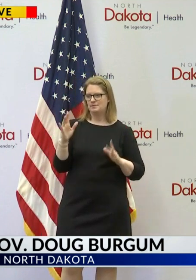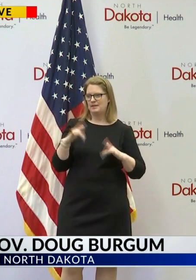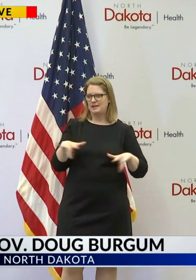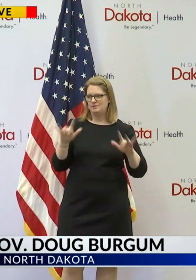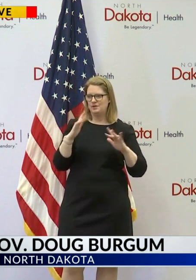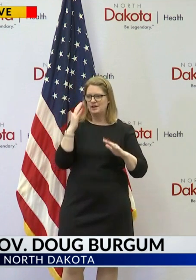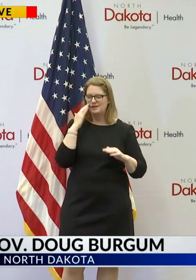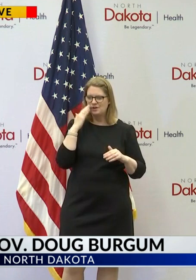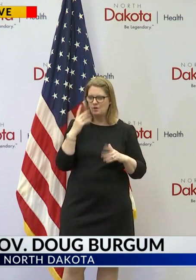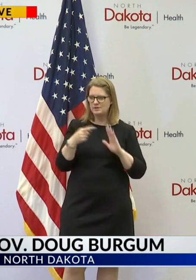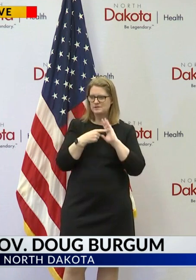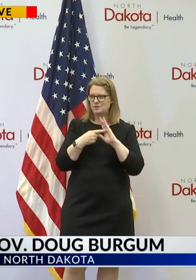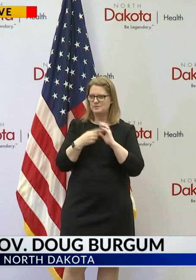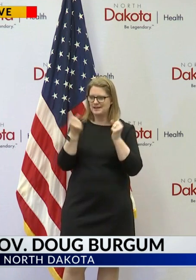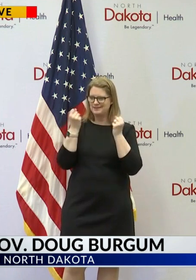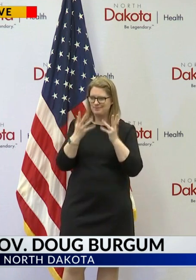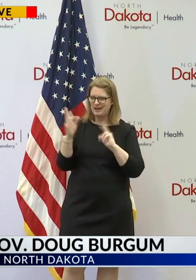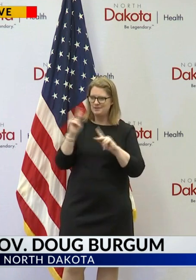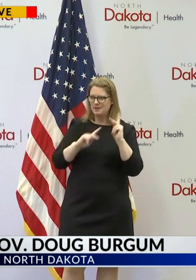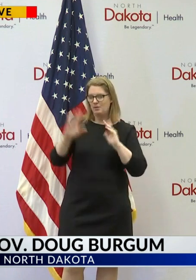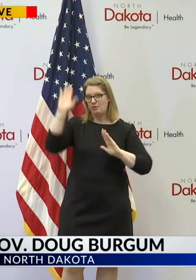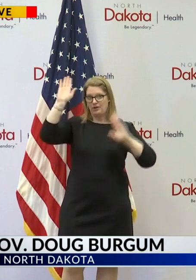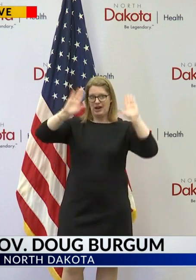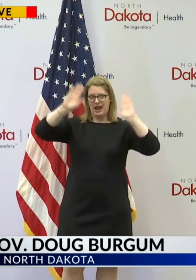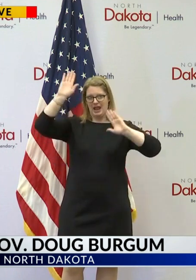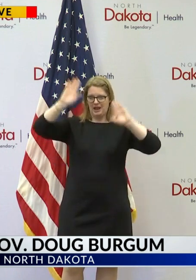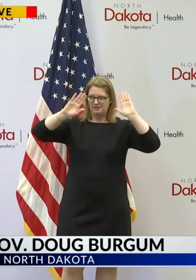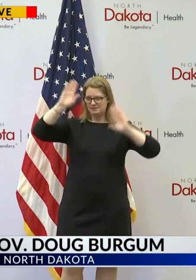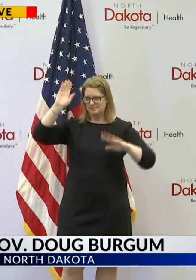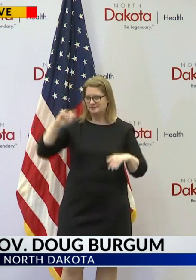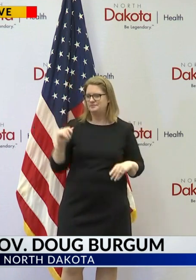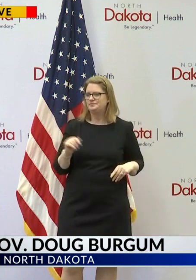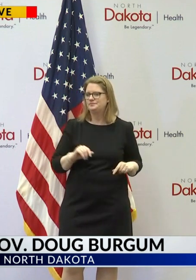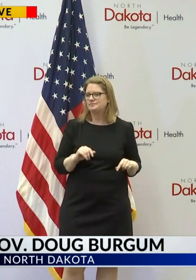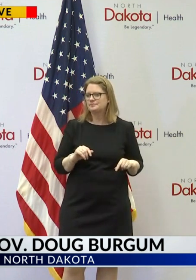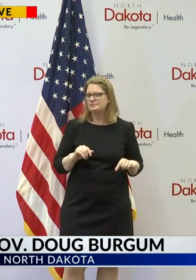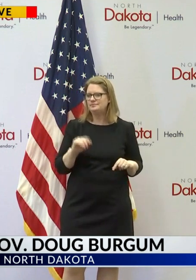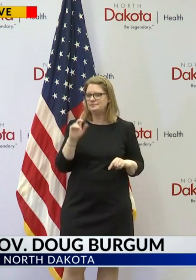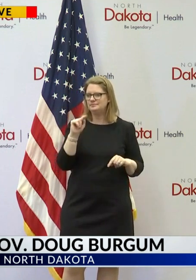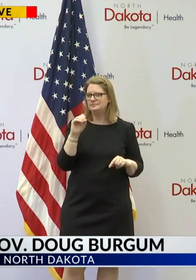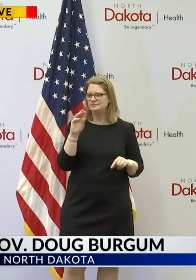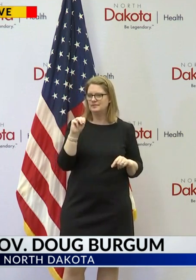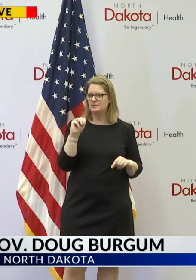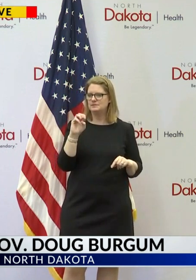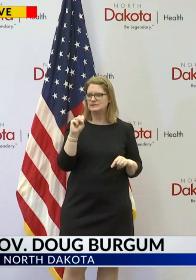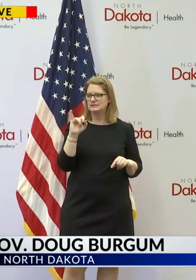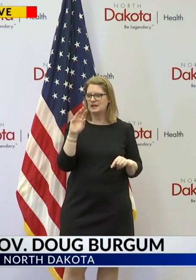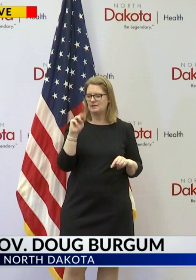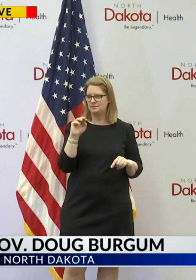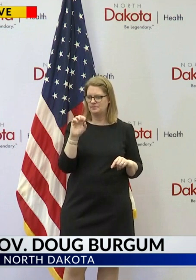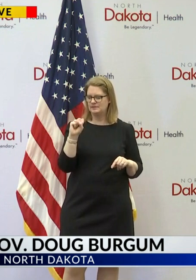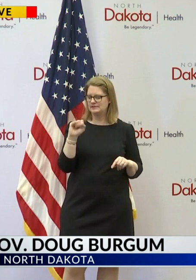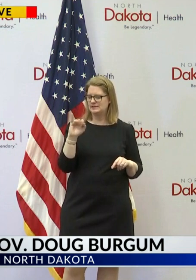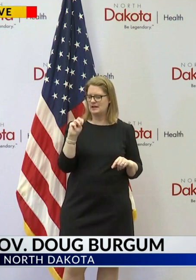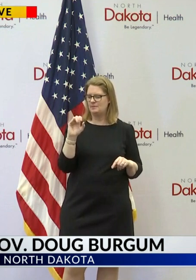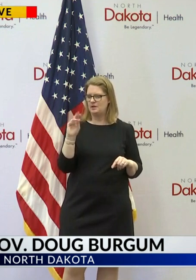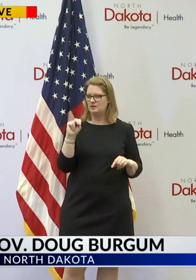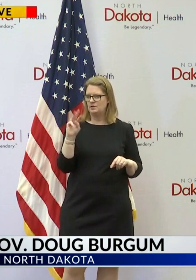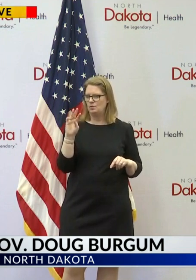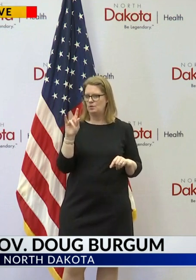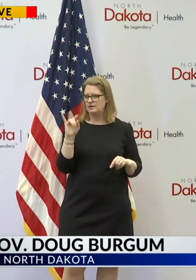but I know there's representing dozens of people with their hand up at all times. Thomas Simon, Williston Trending Topics.